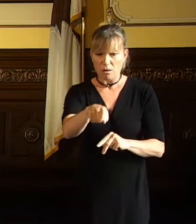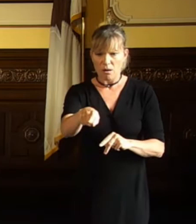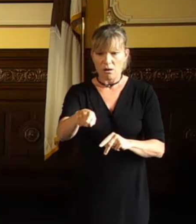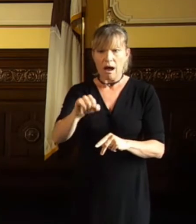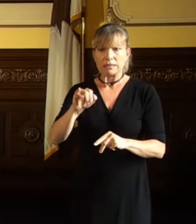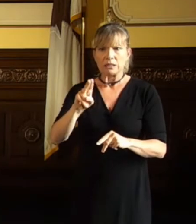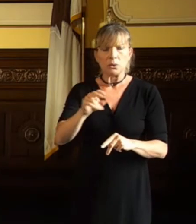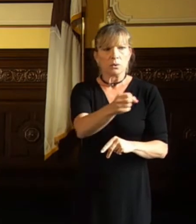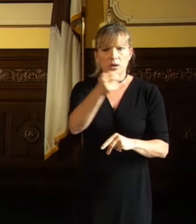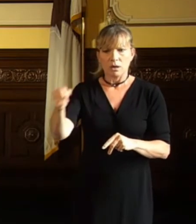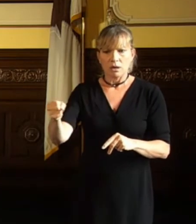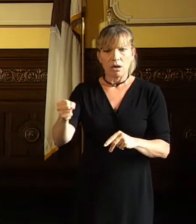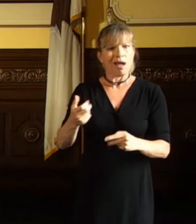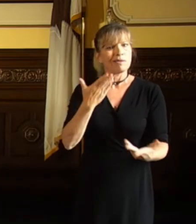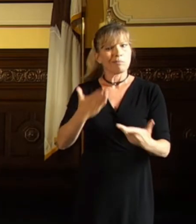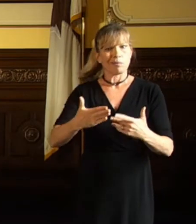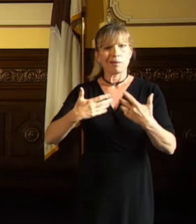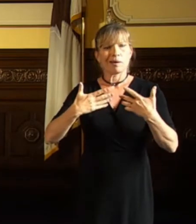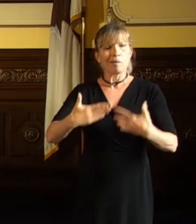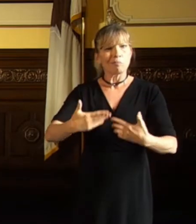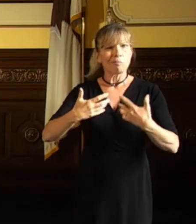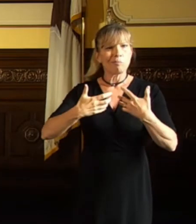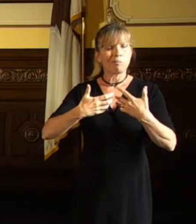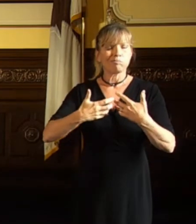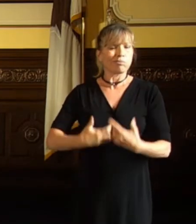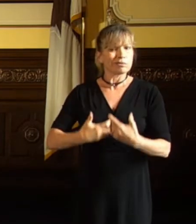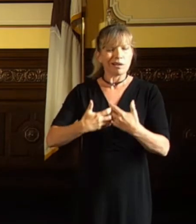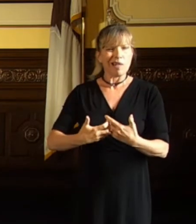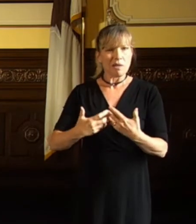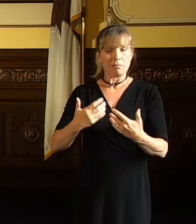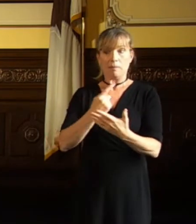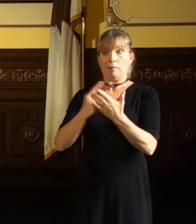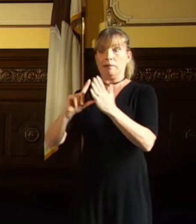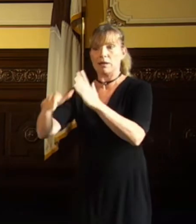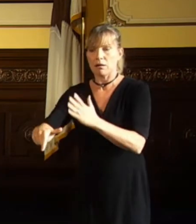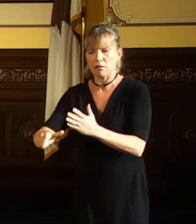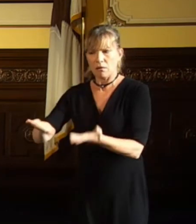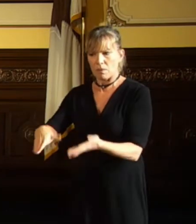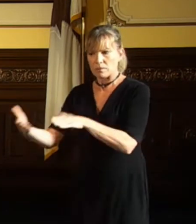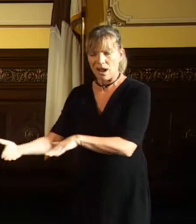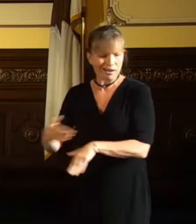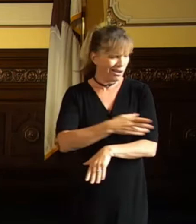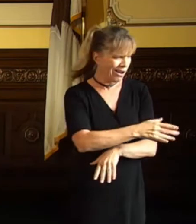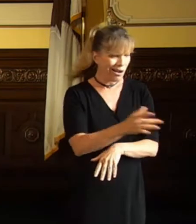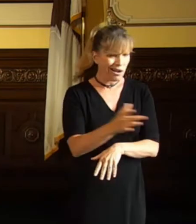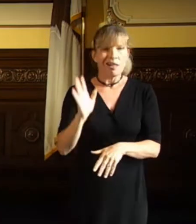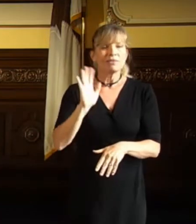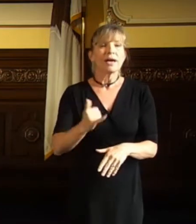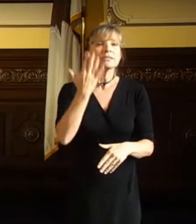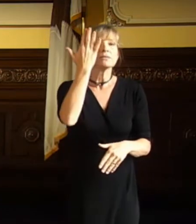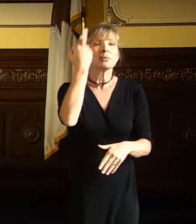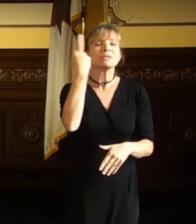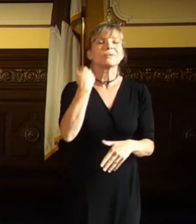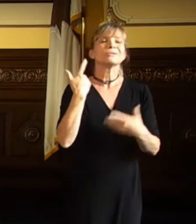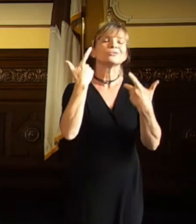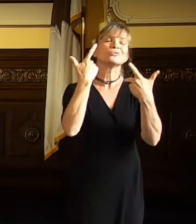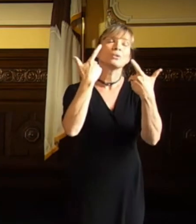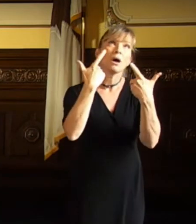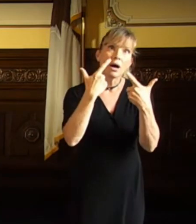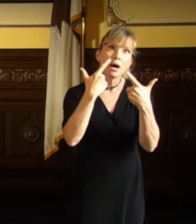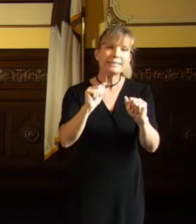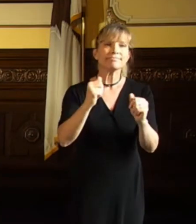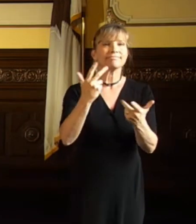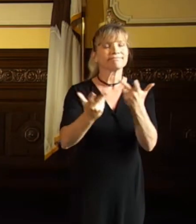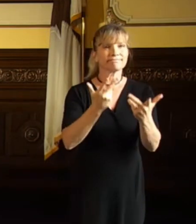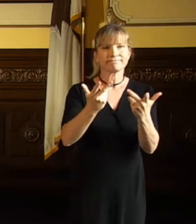the ICU and perhaps on a ventilator. And even a week after that, perhaps people dying. And so that's why we're trying to,